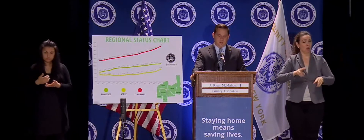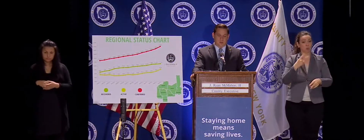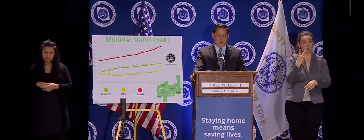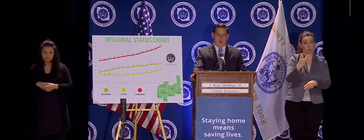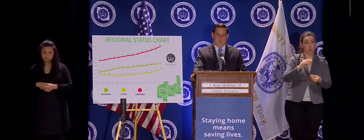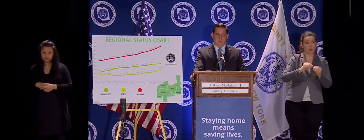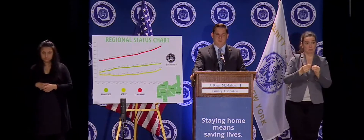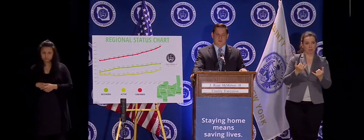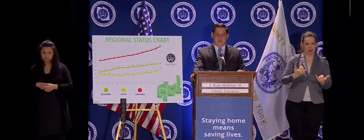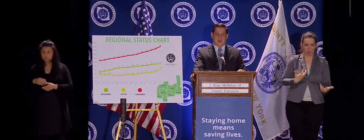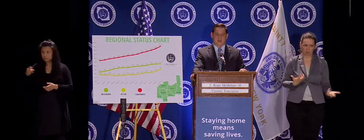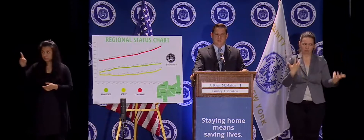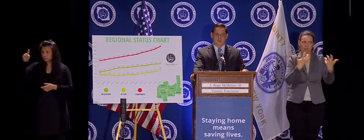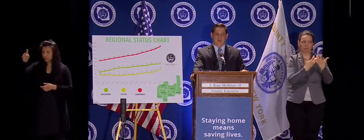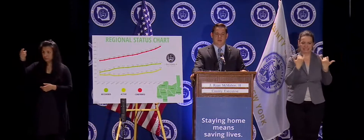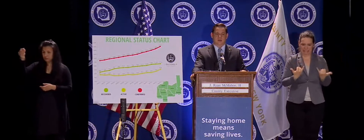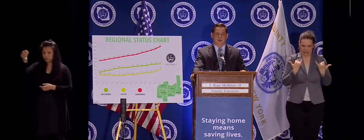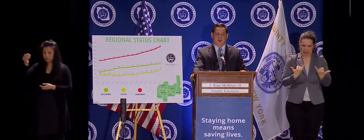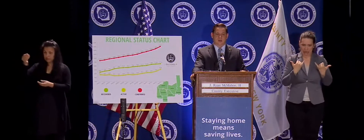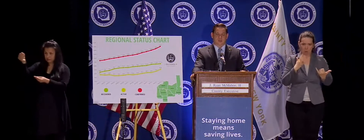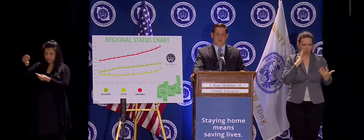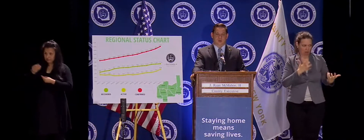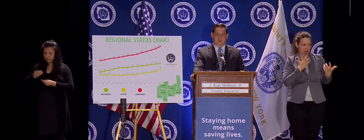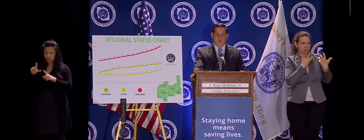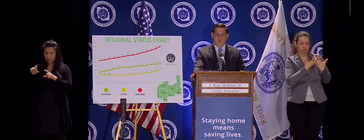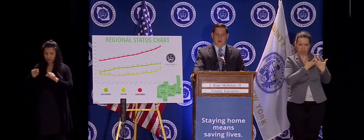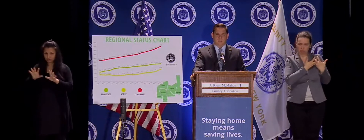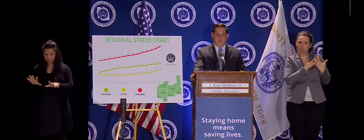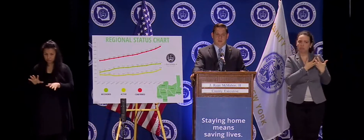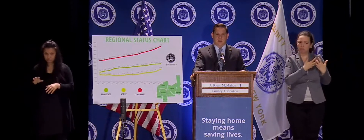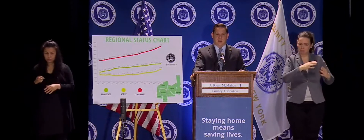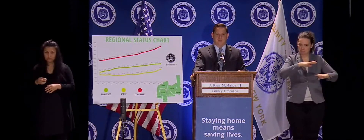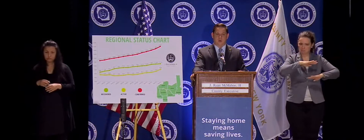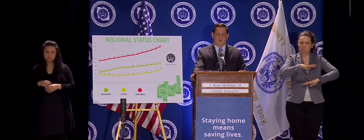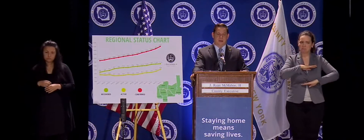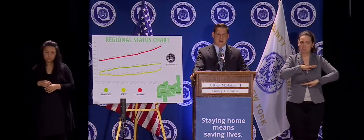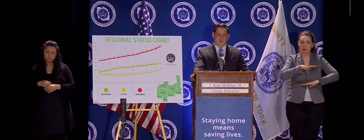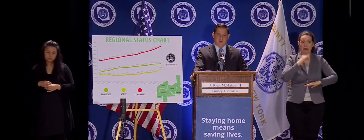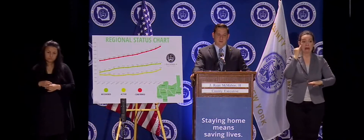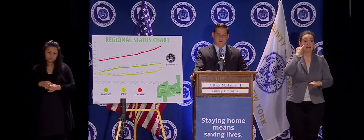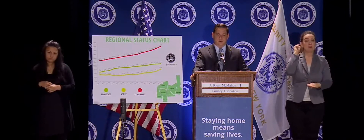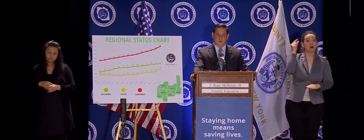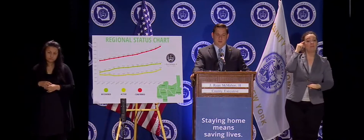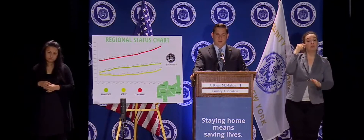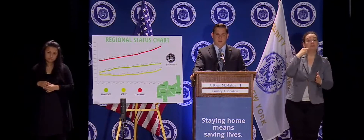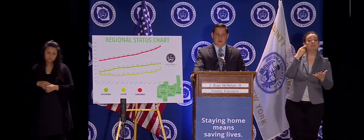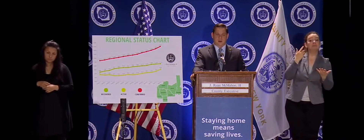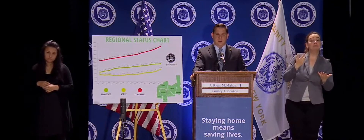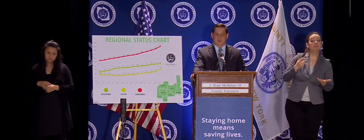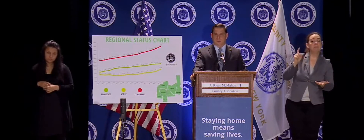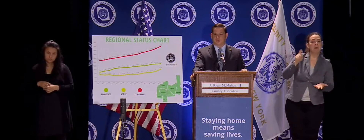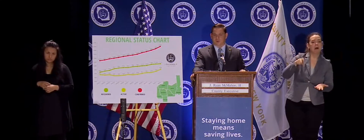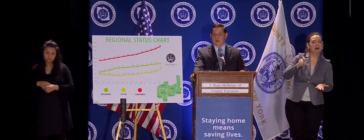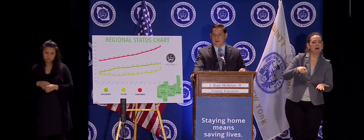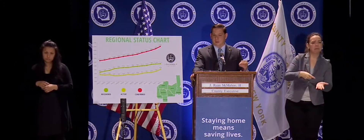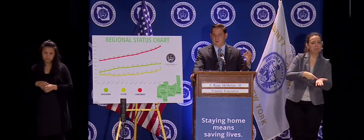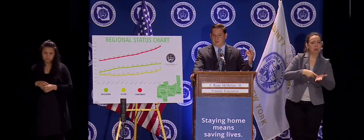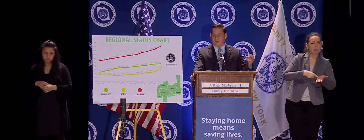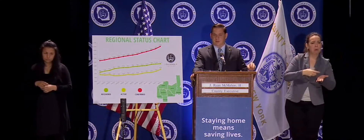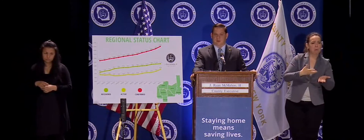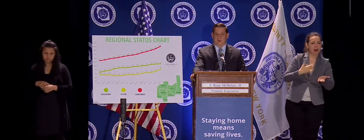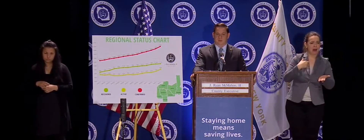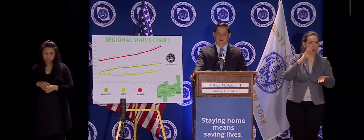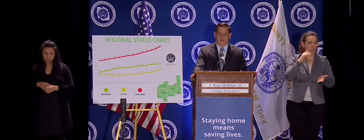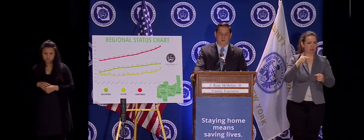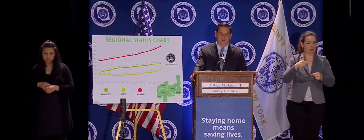So if he's saying you need to show me you got to meet, I'm going backwards a week. Within 3 days, I'll be able to